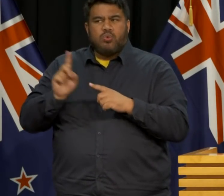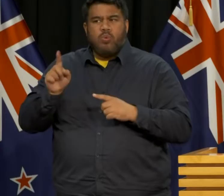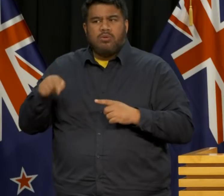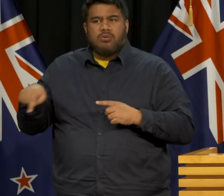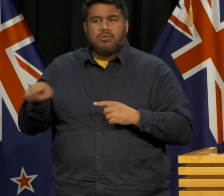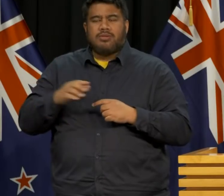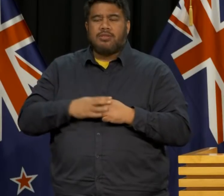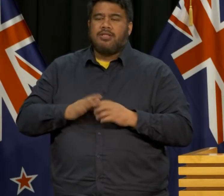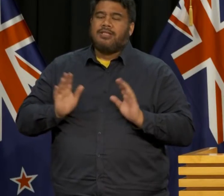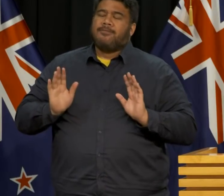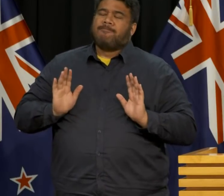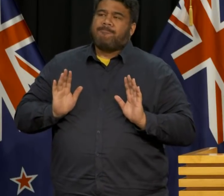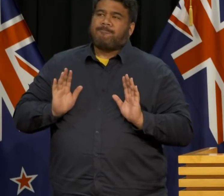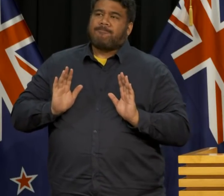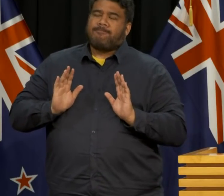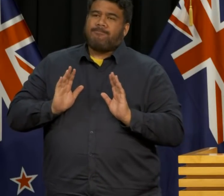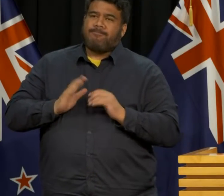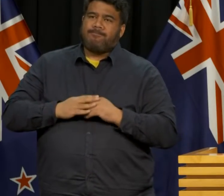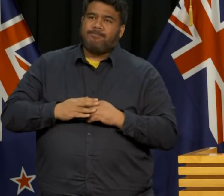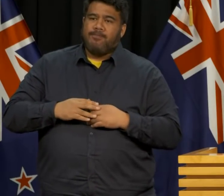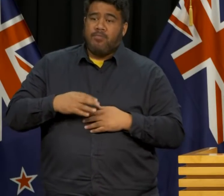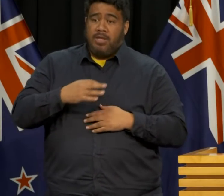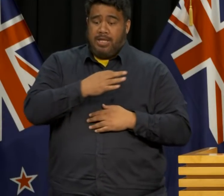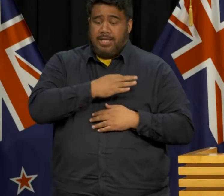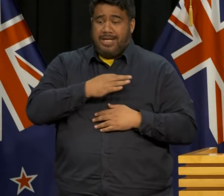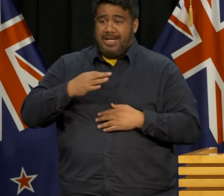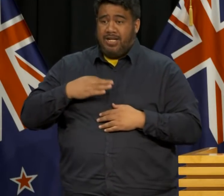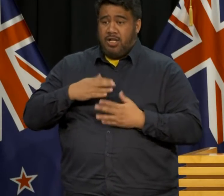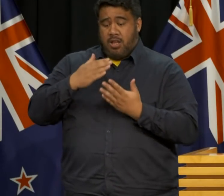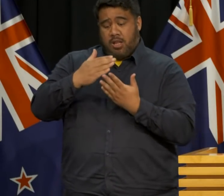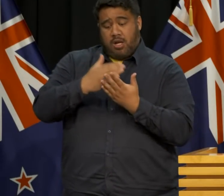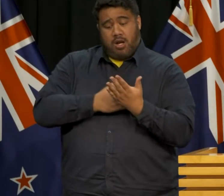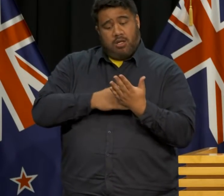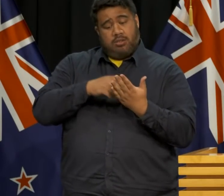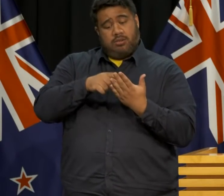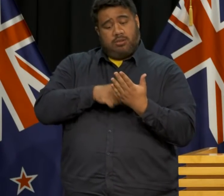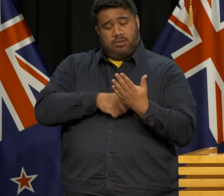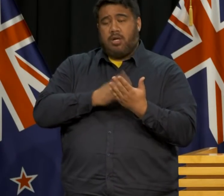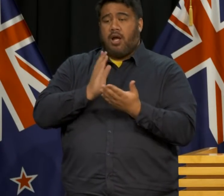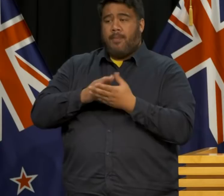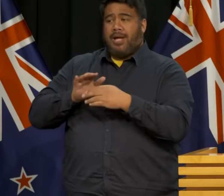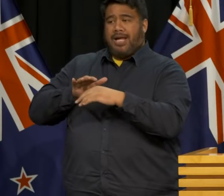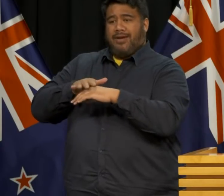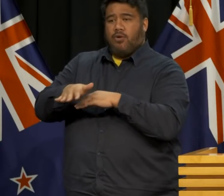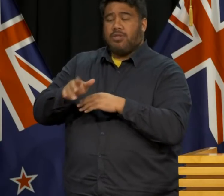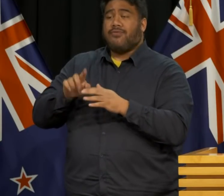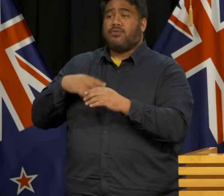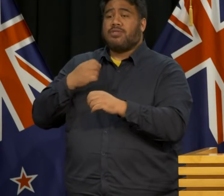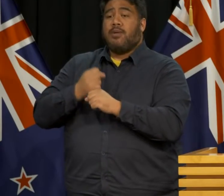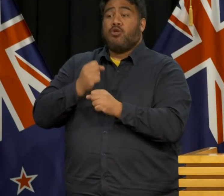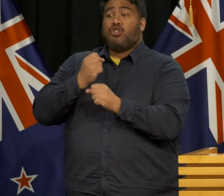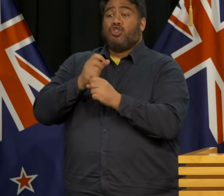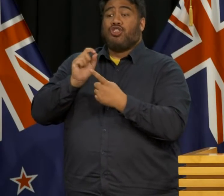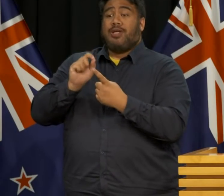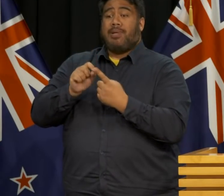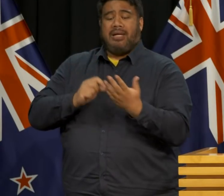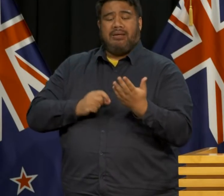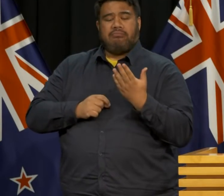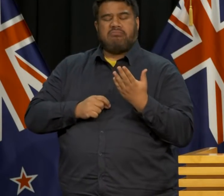not clear. It's clear that the clinical guidance has played a role here, that there's, some of the GPs have pushed back against